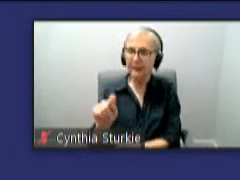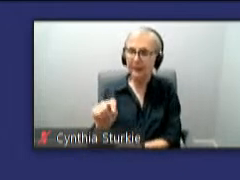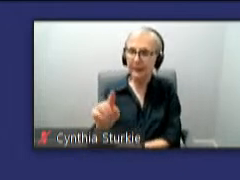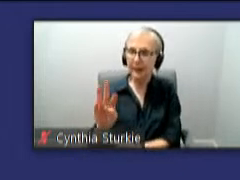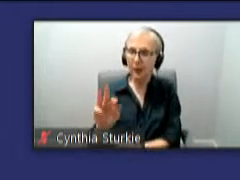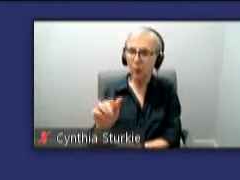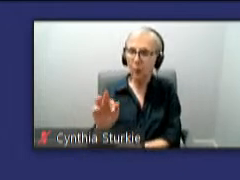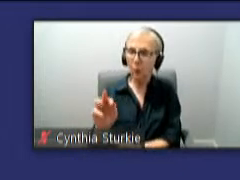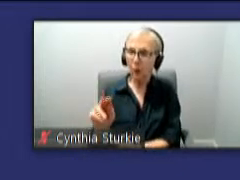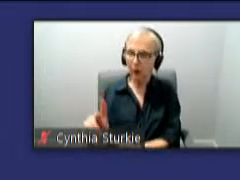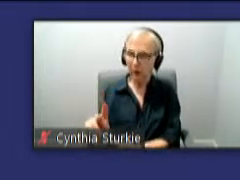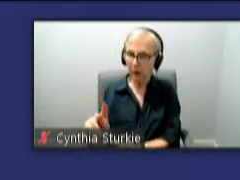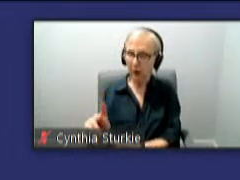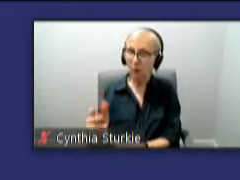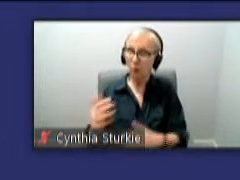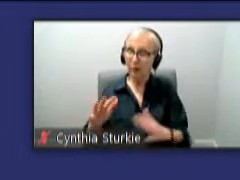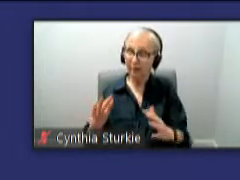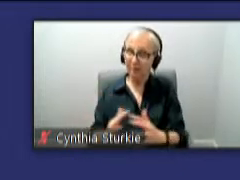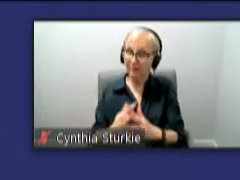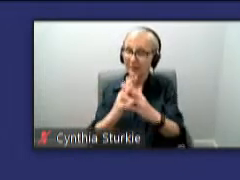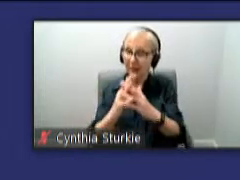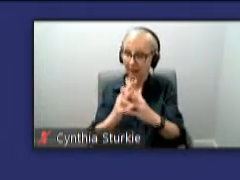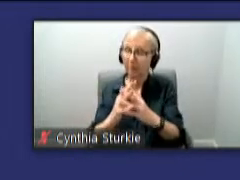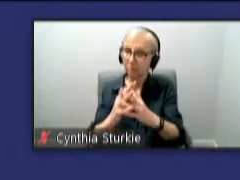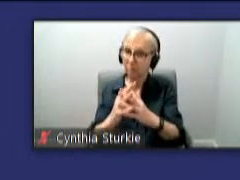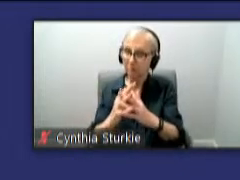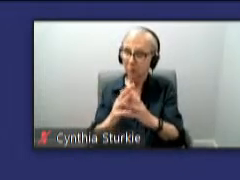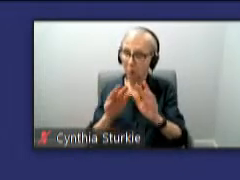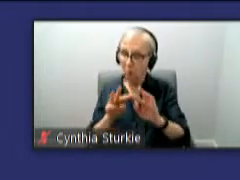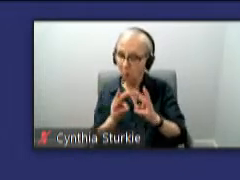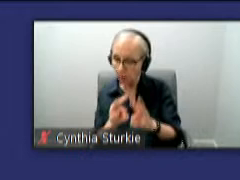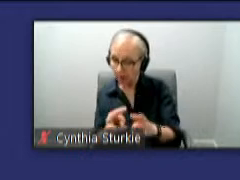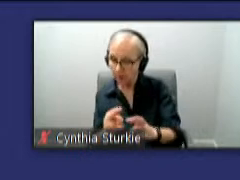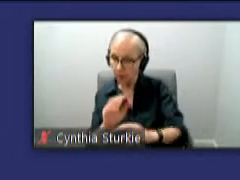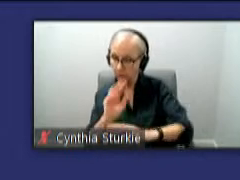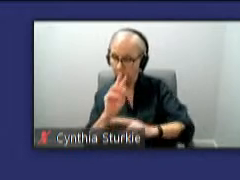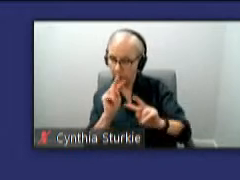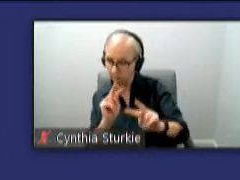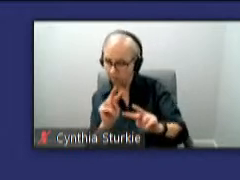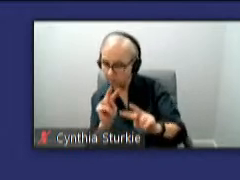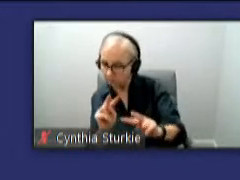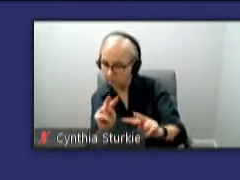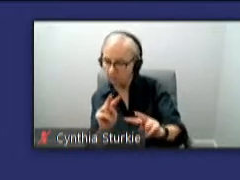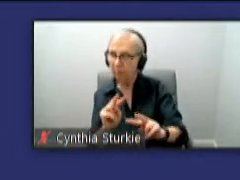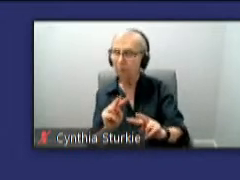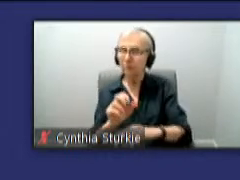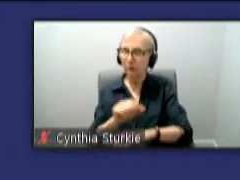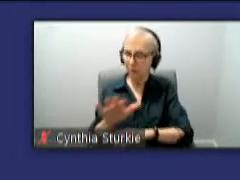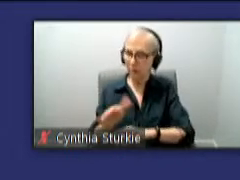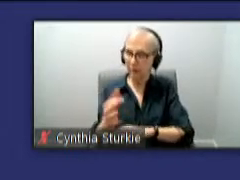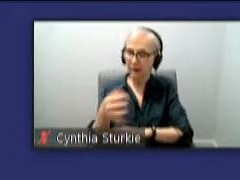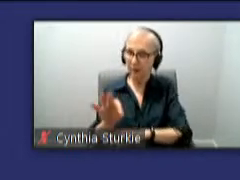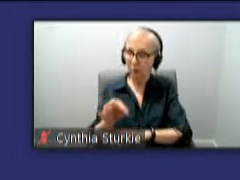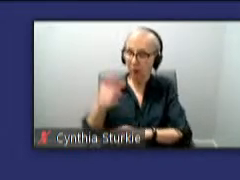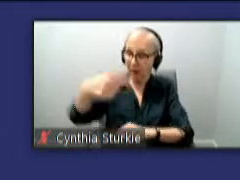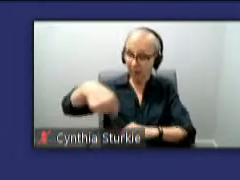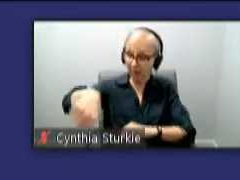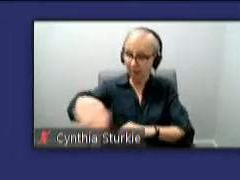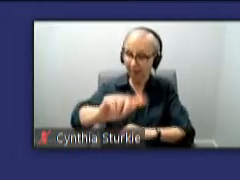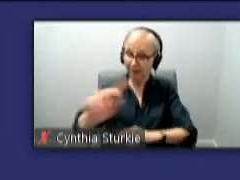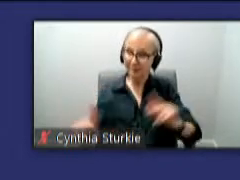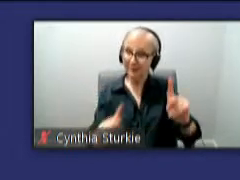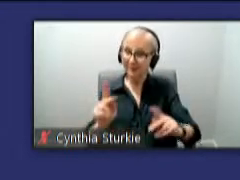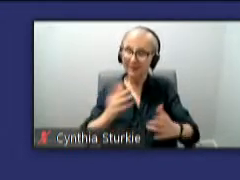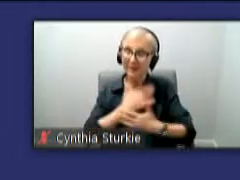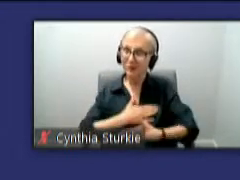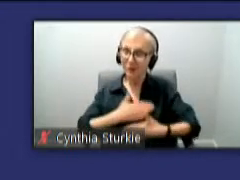provide us with important infrastructure that allows us to keep an eye on COVID-19 in Colorado while people look forward to enjoying summer and